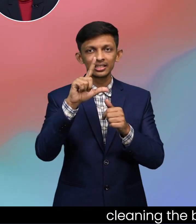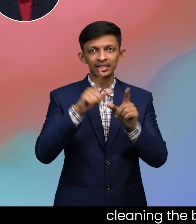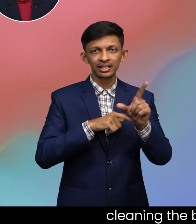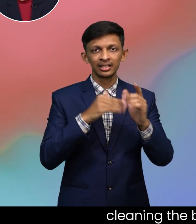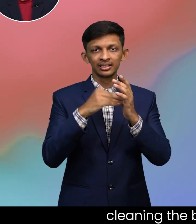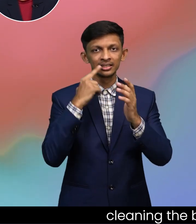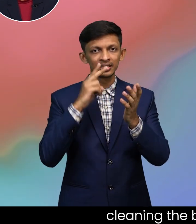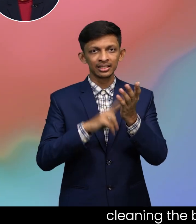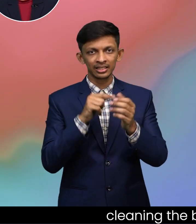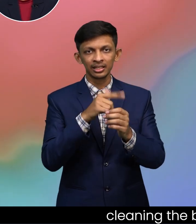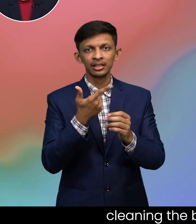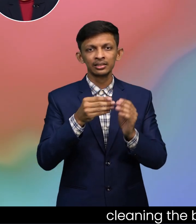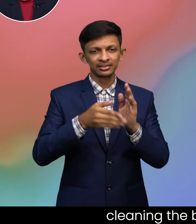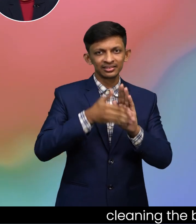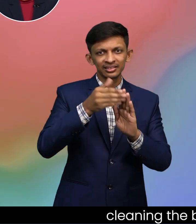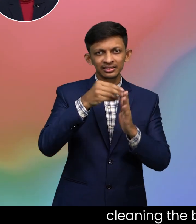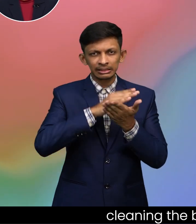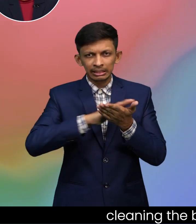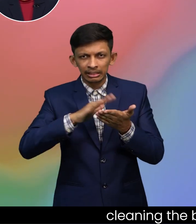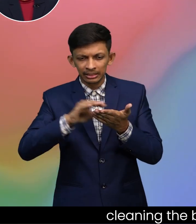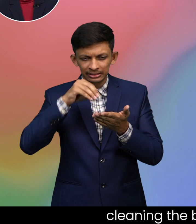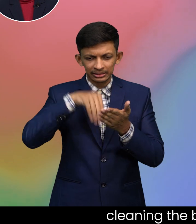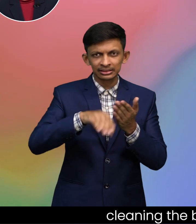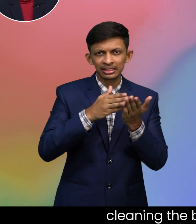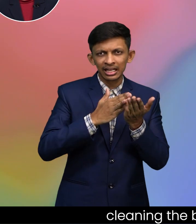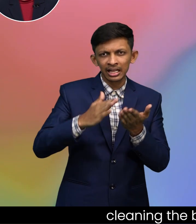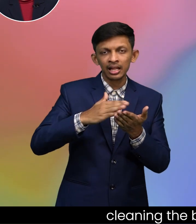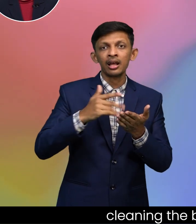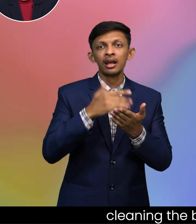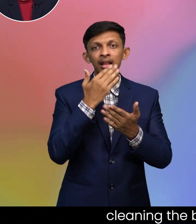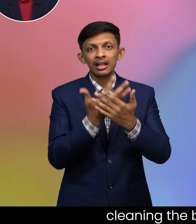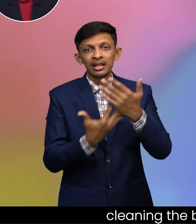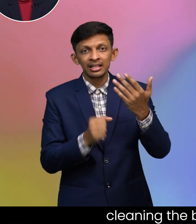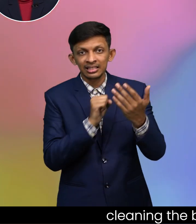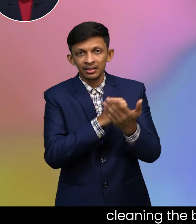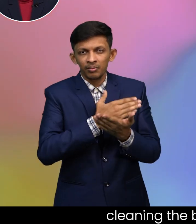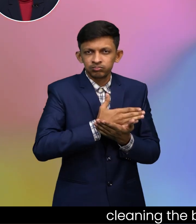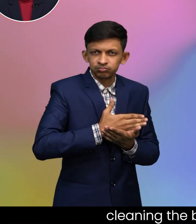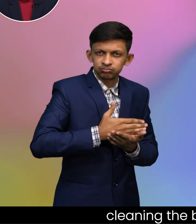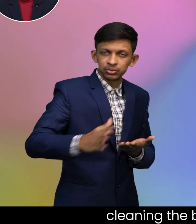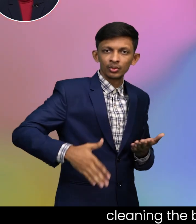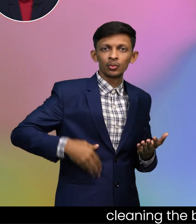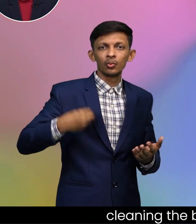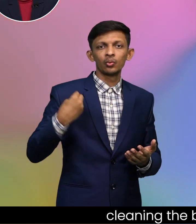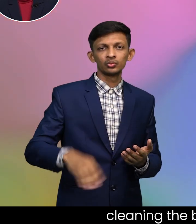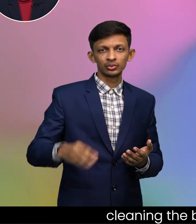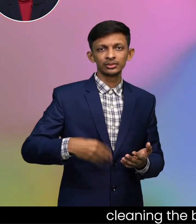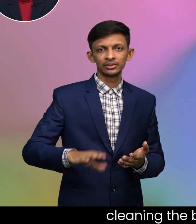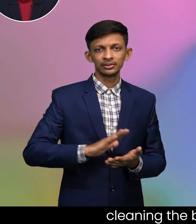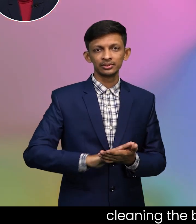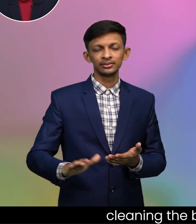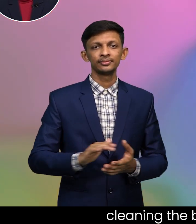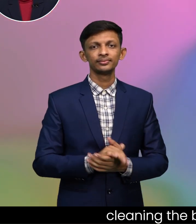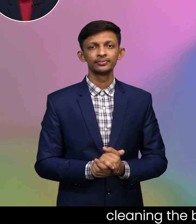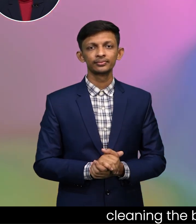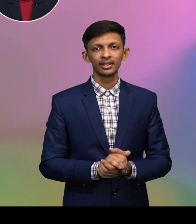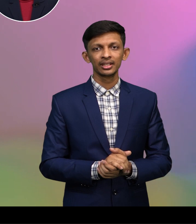and dialyzing fluid with the same composition as that of plasma,